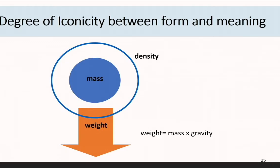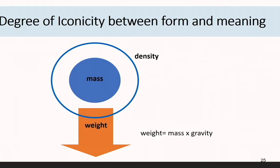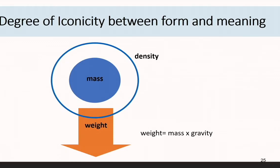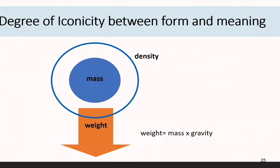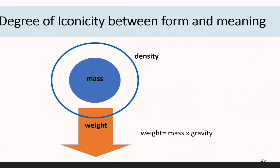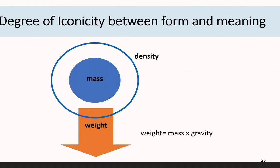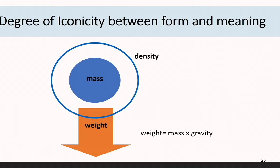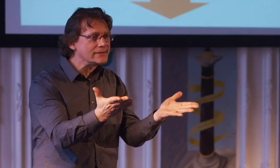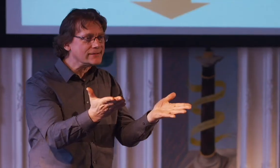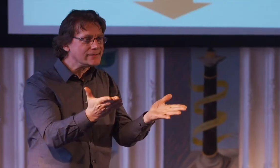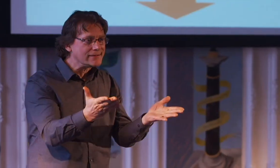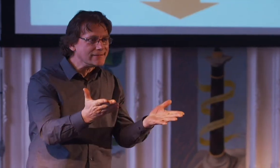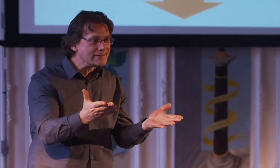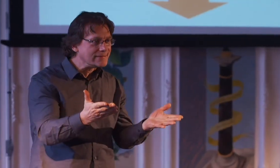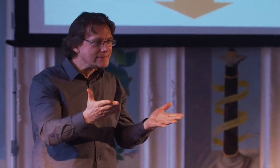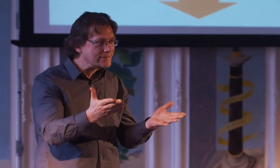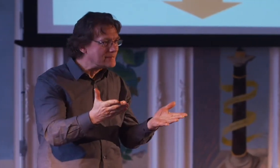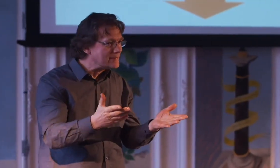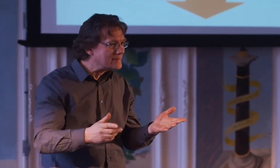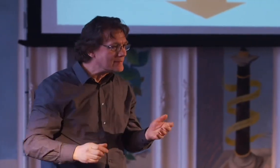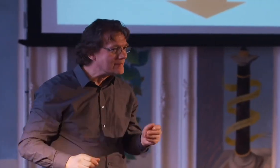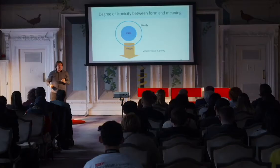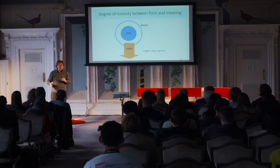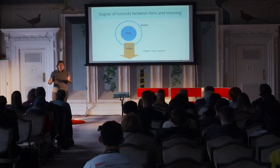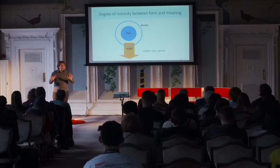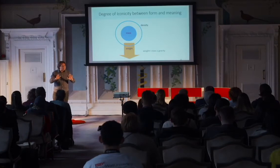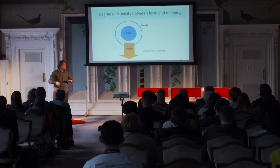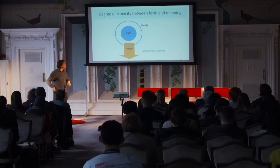Now, density. Any ideas? No?